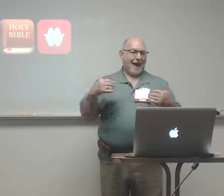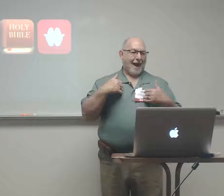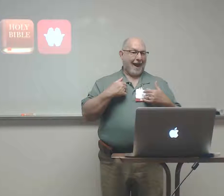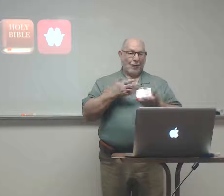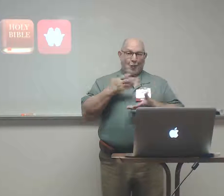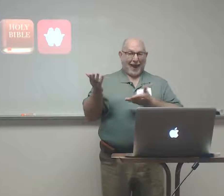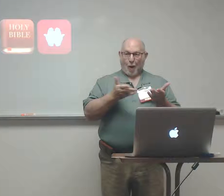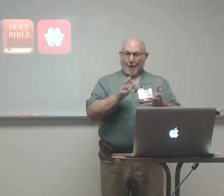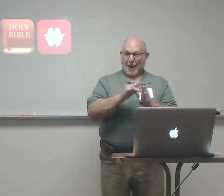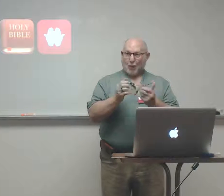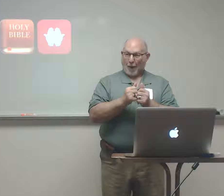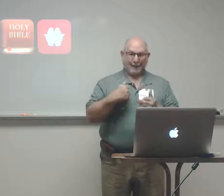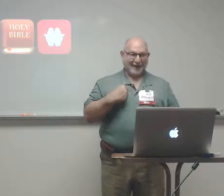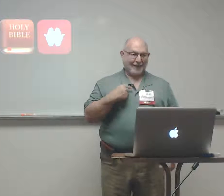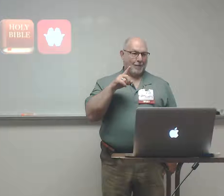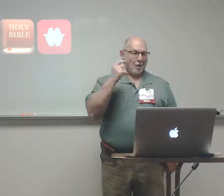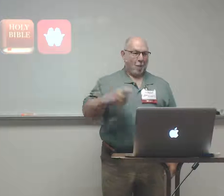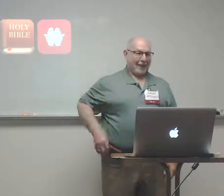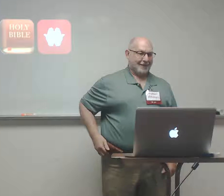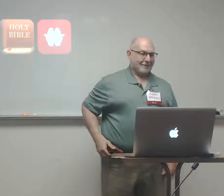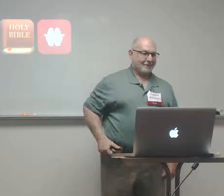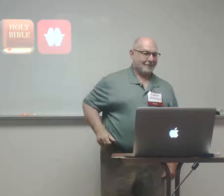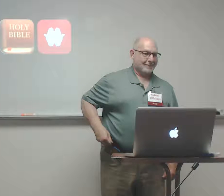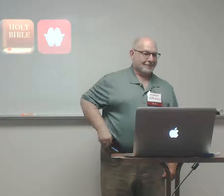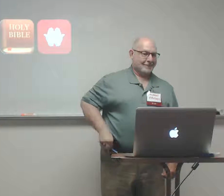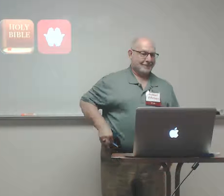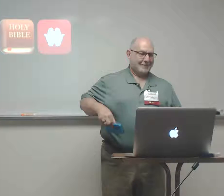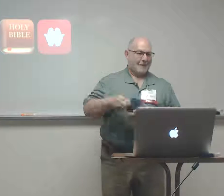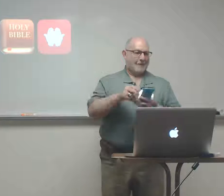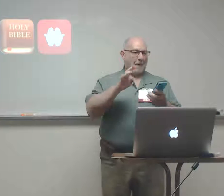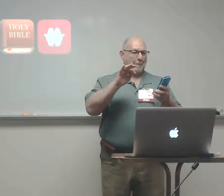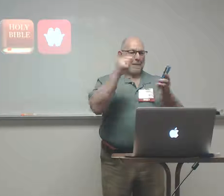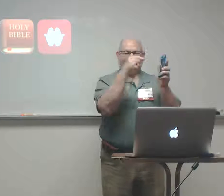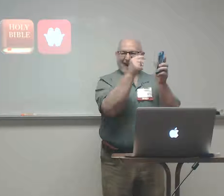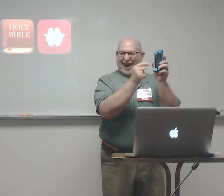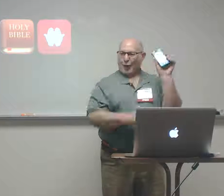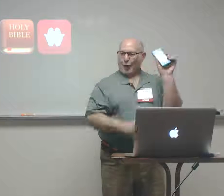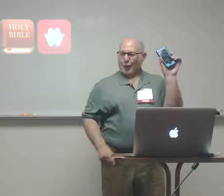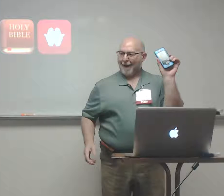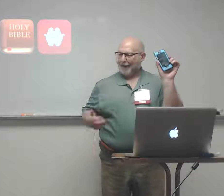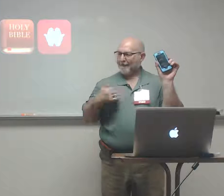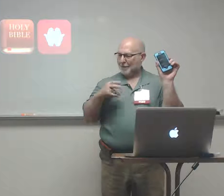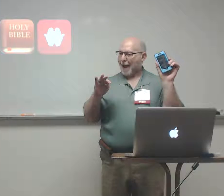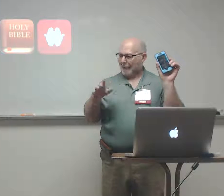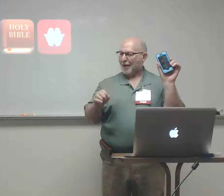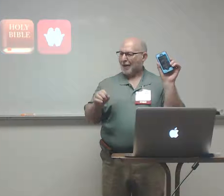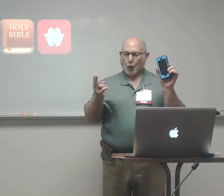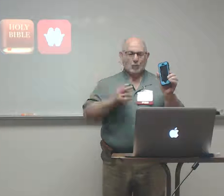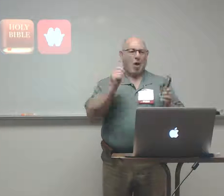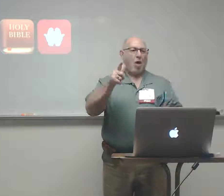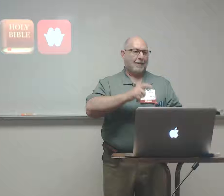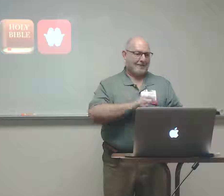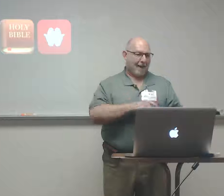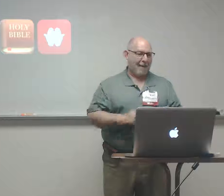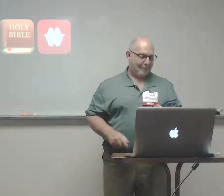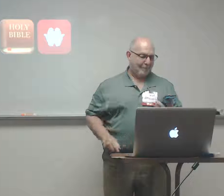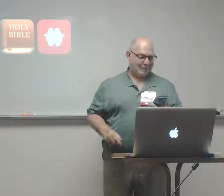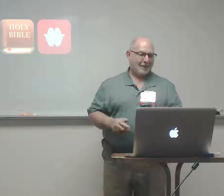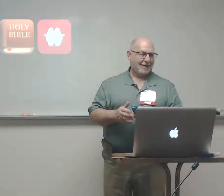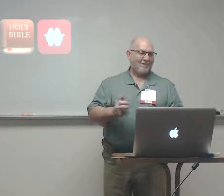I don't carry Bible with me. Only Bible there. Bible I read all the time.